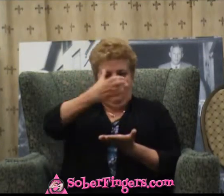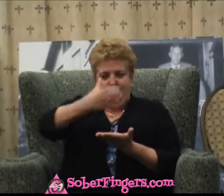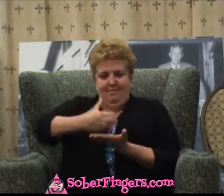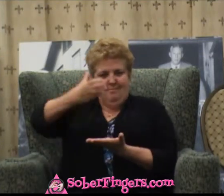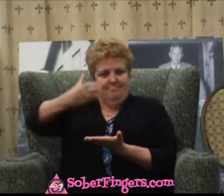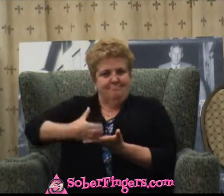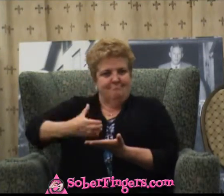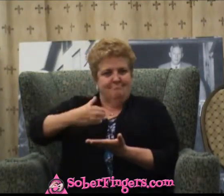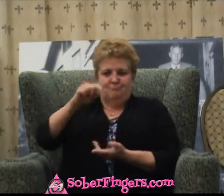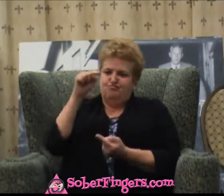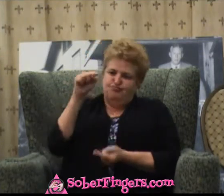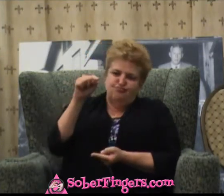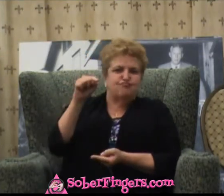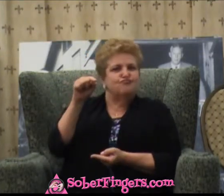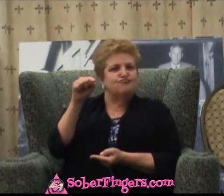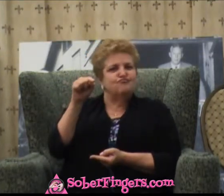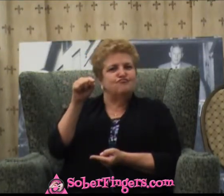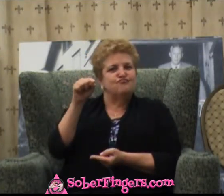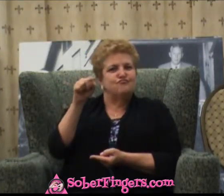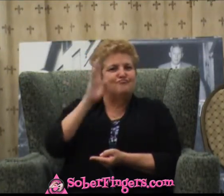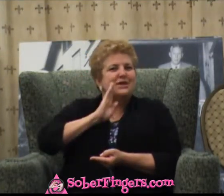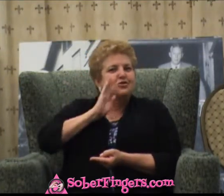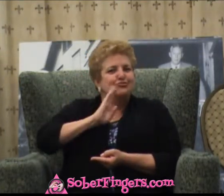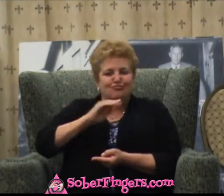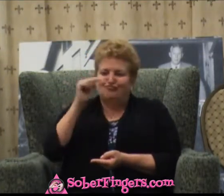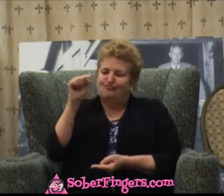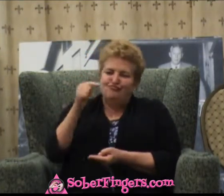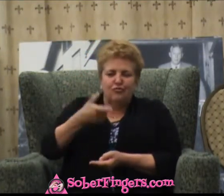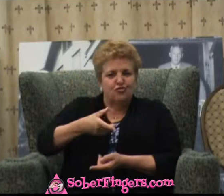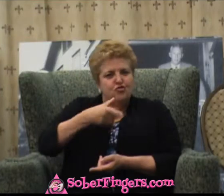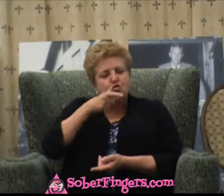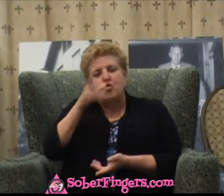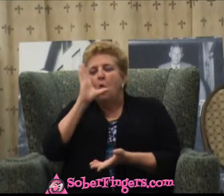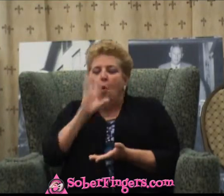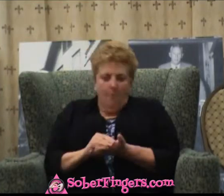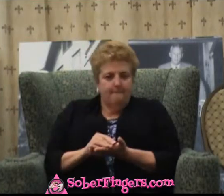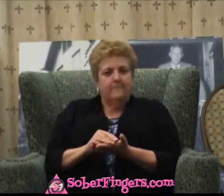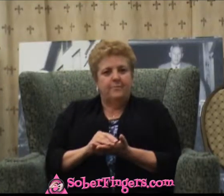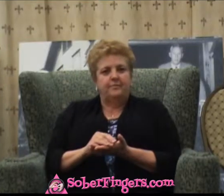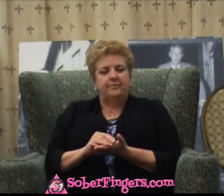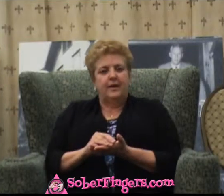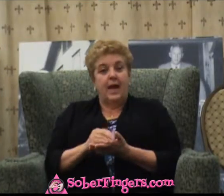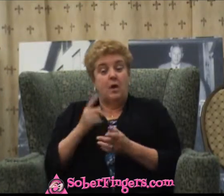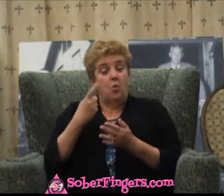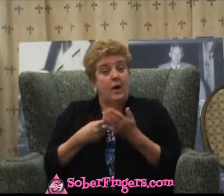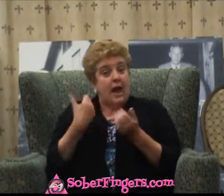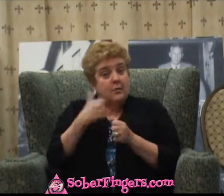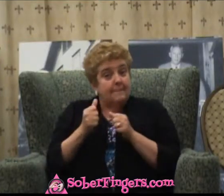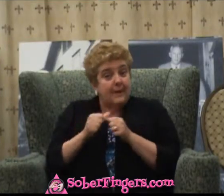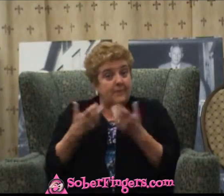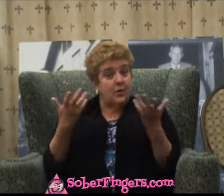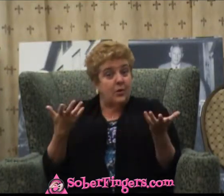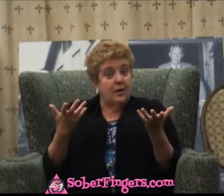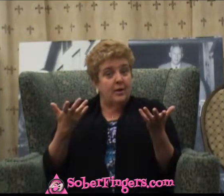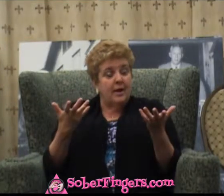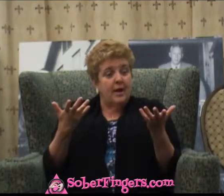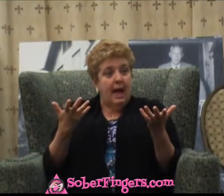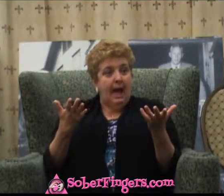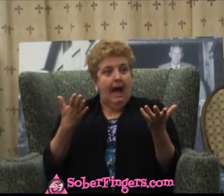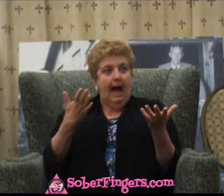And what I remember most is when I drank those beers, my whole perception